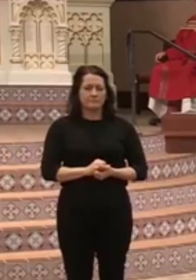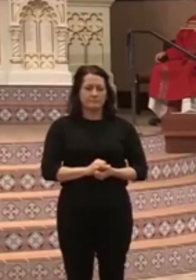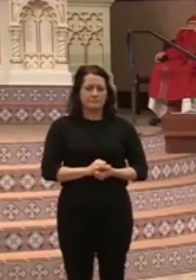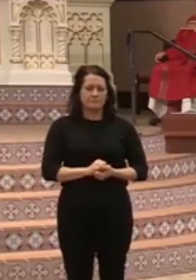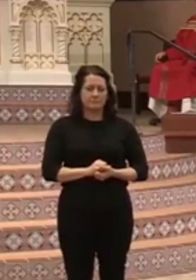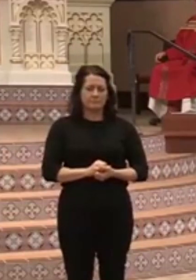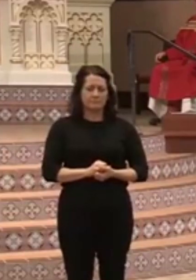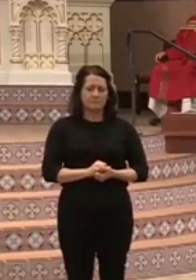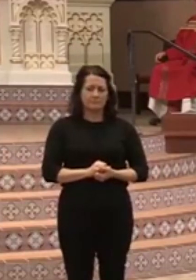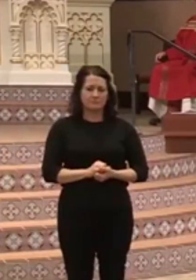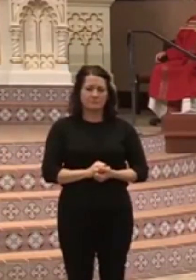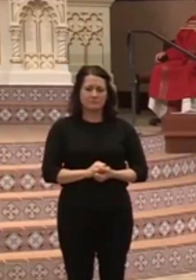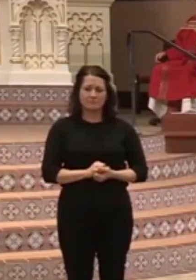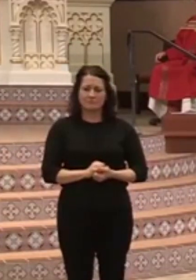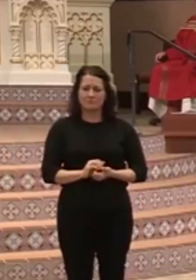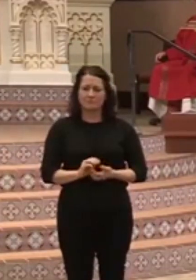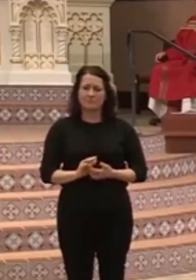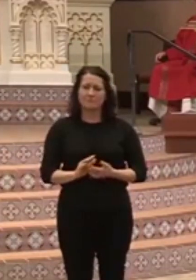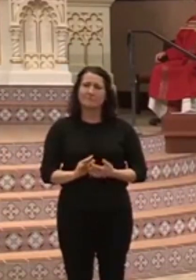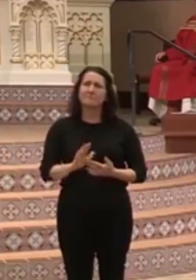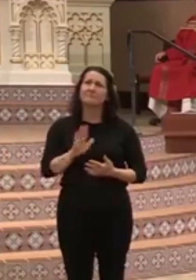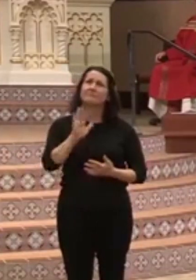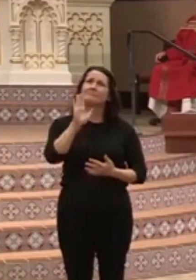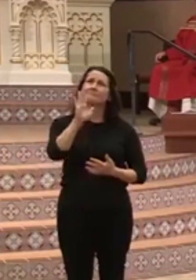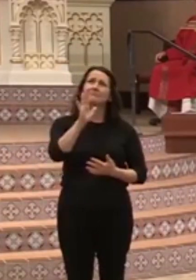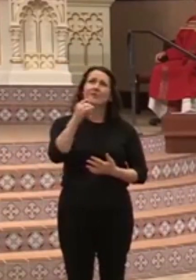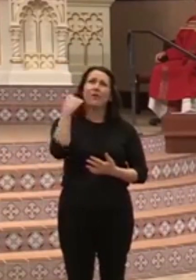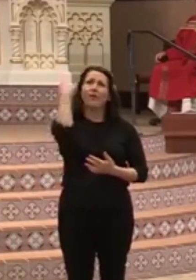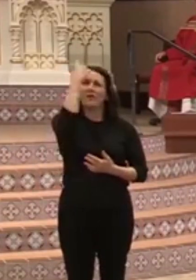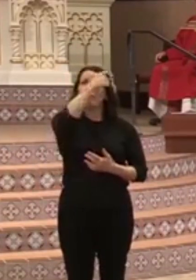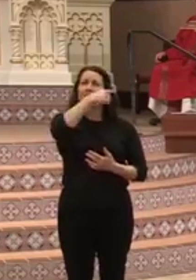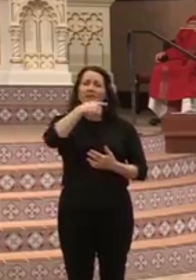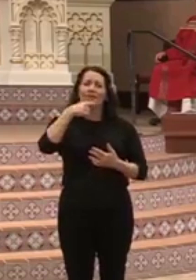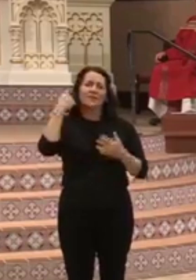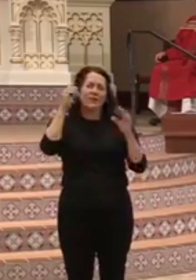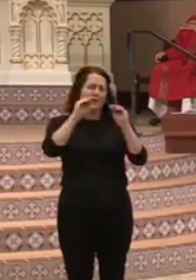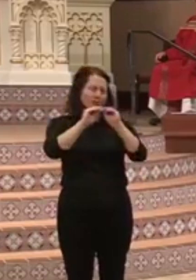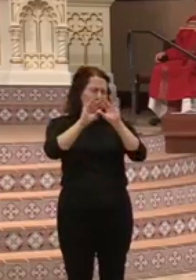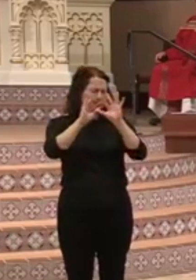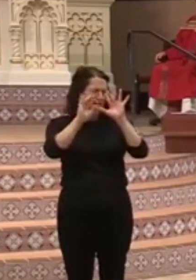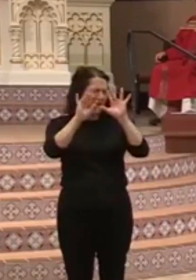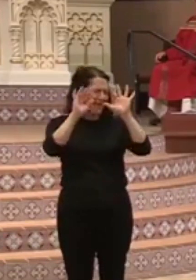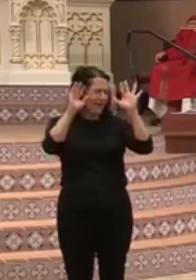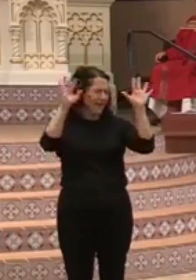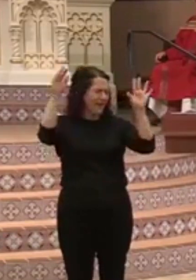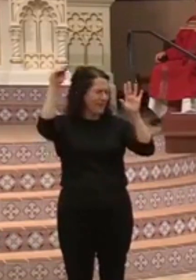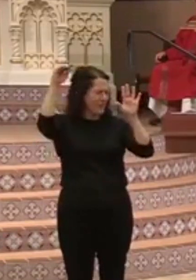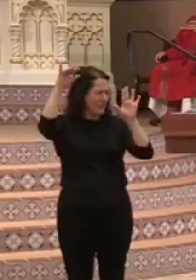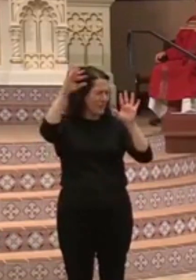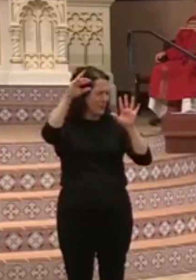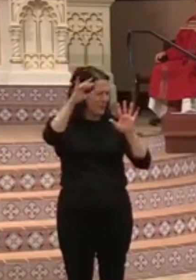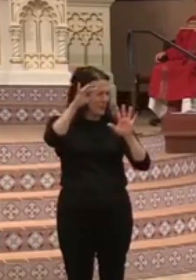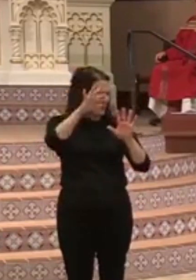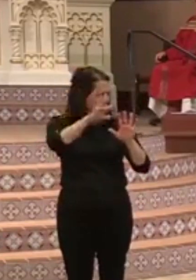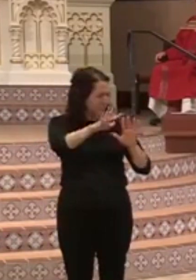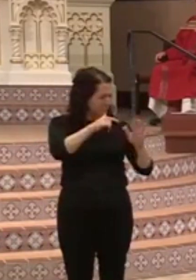Let your face shine upon your servant.